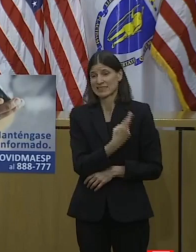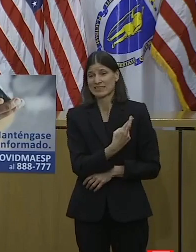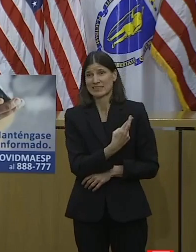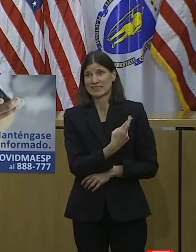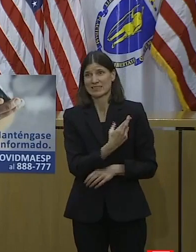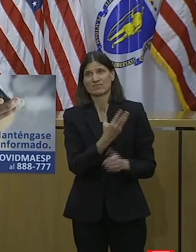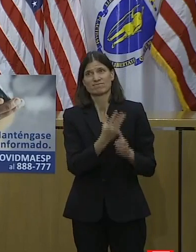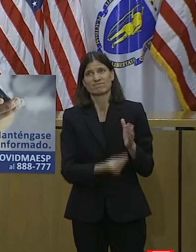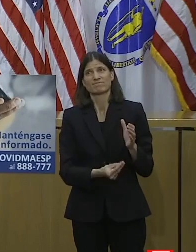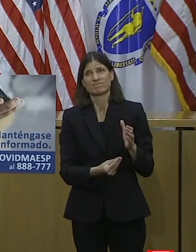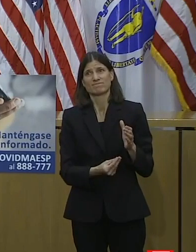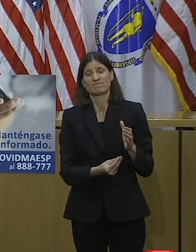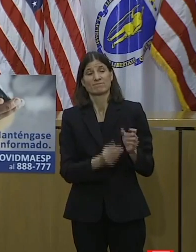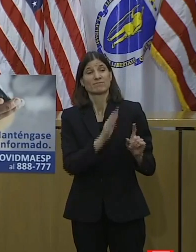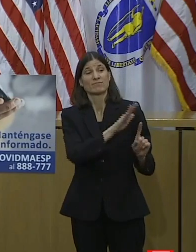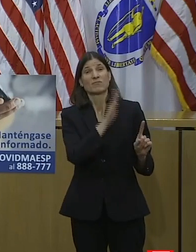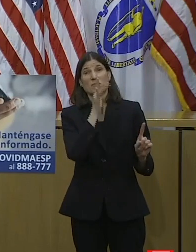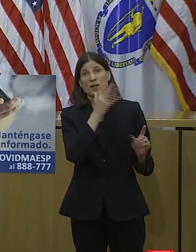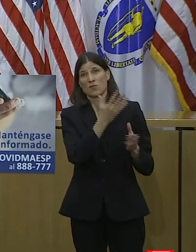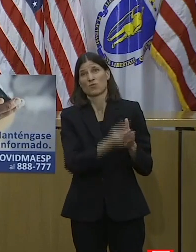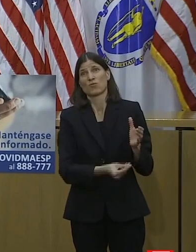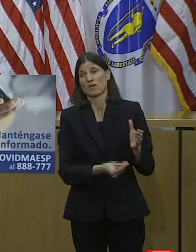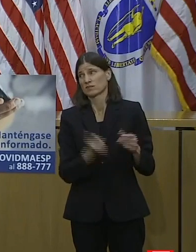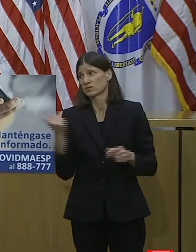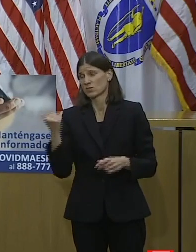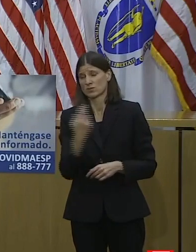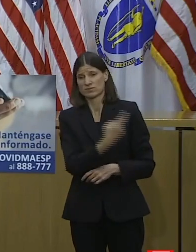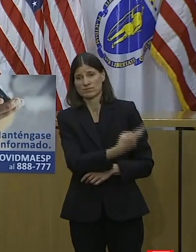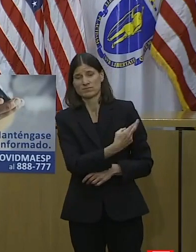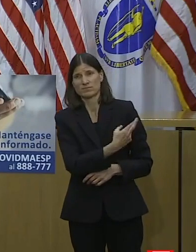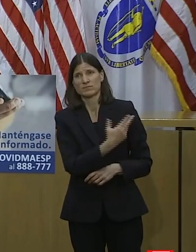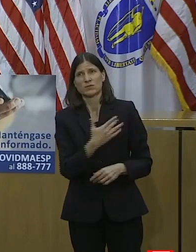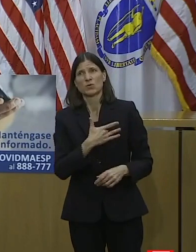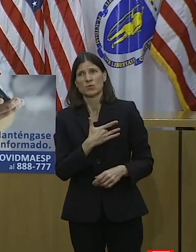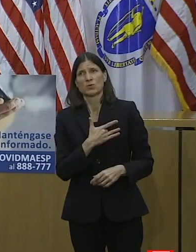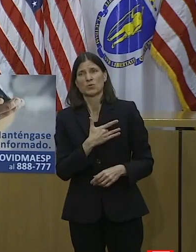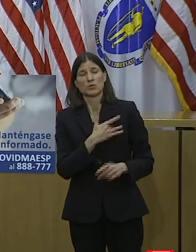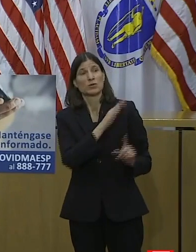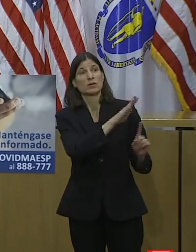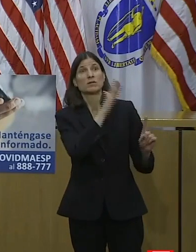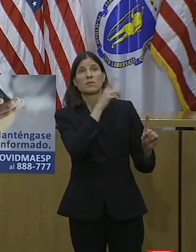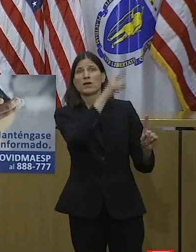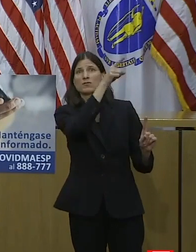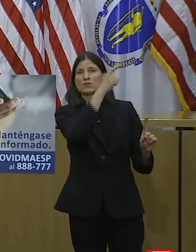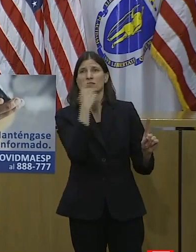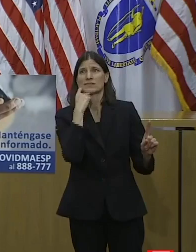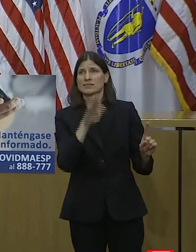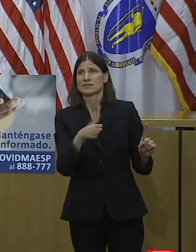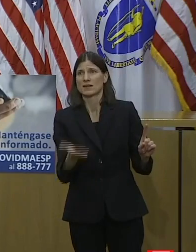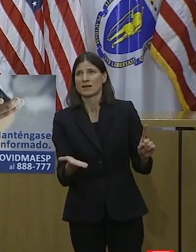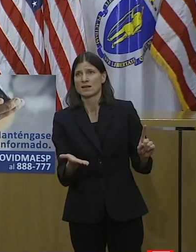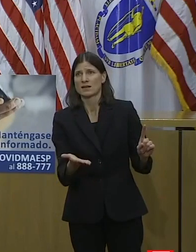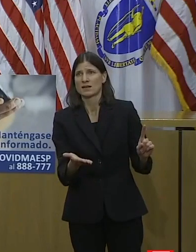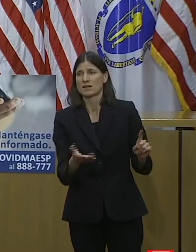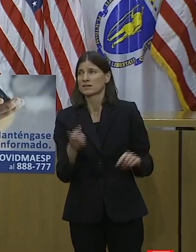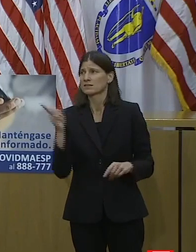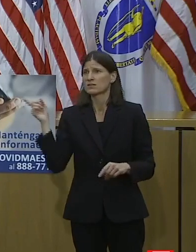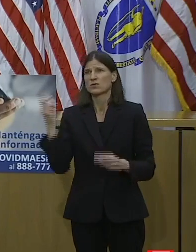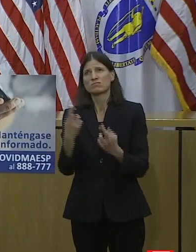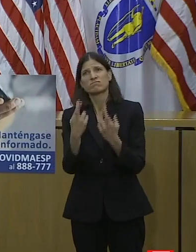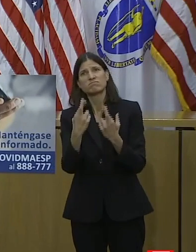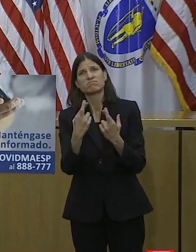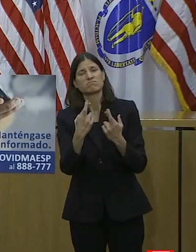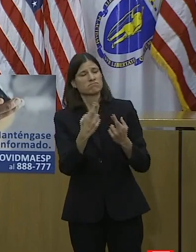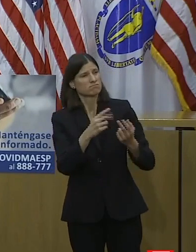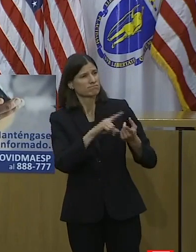he and his mom had a great relationship. And because they had a great relationship, they never